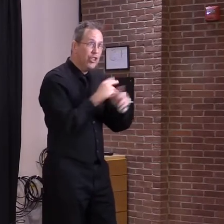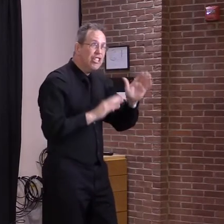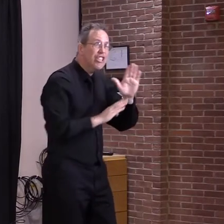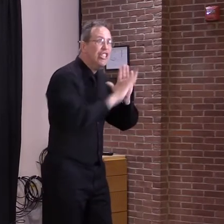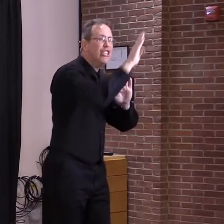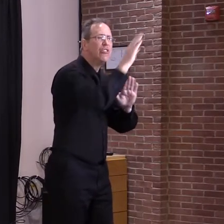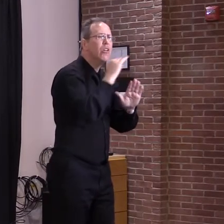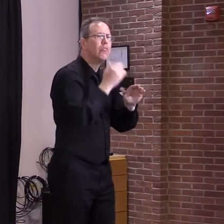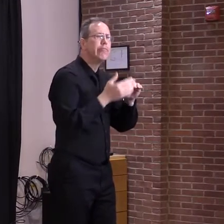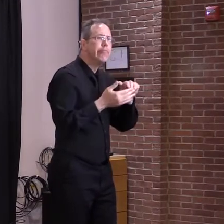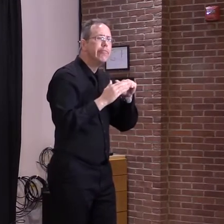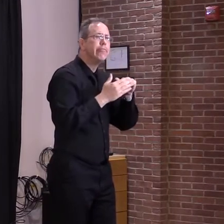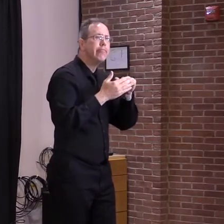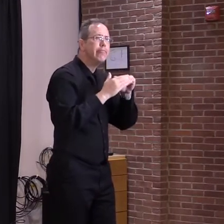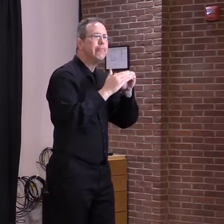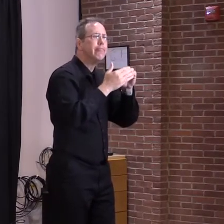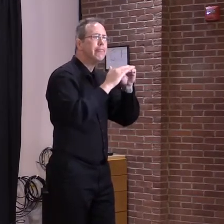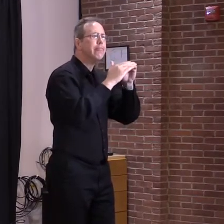okay.